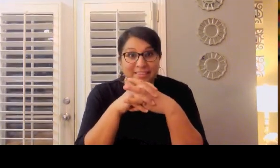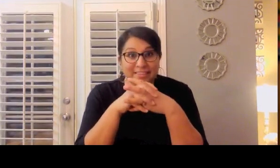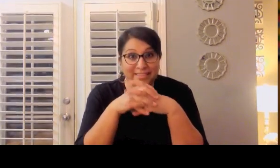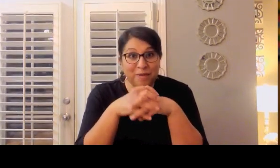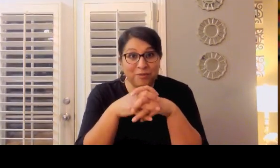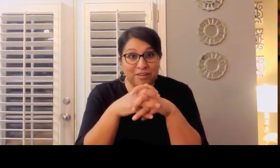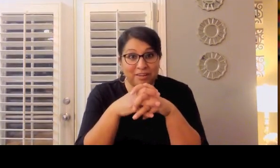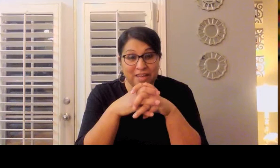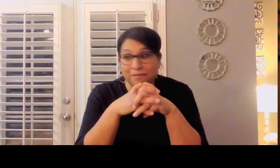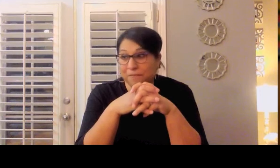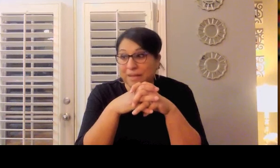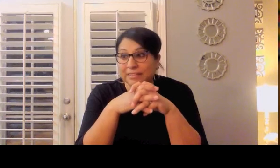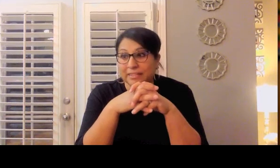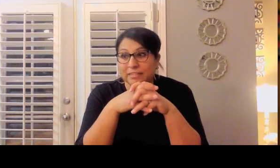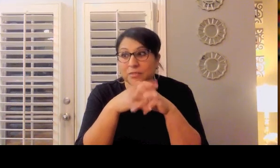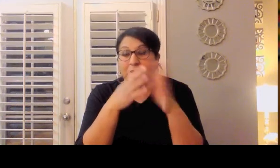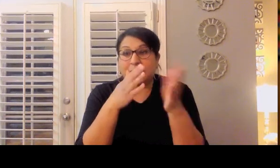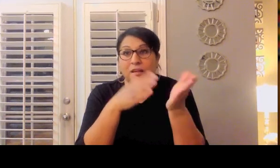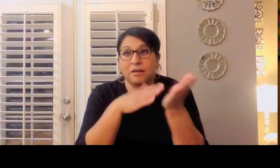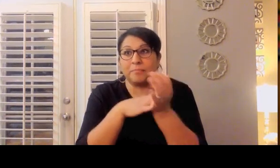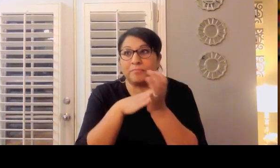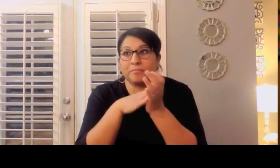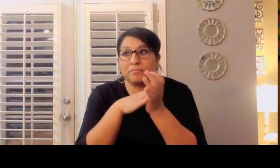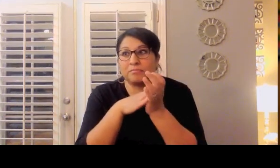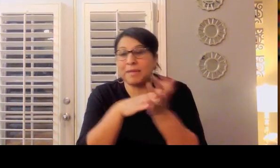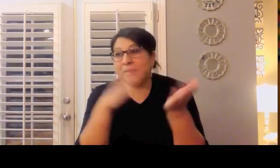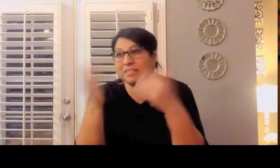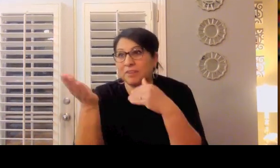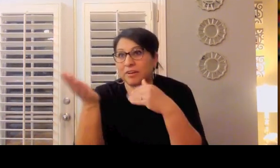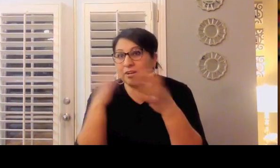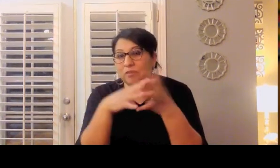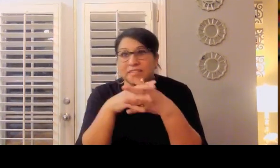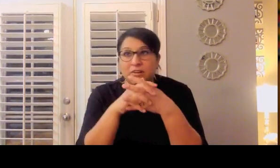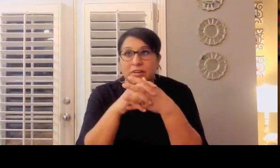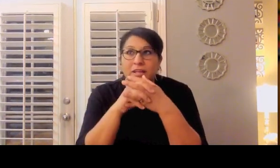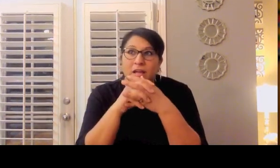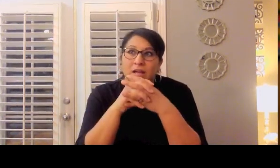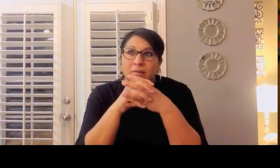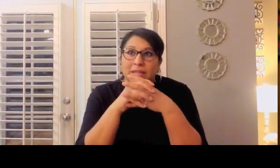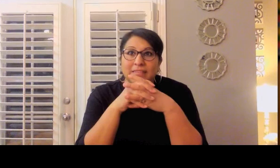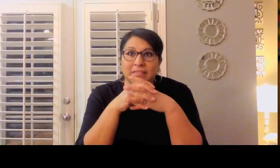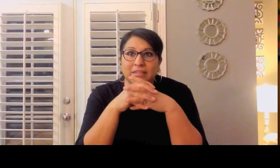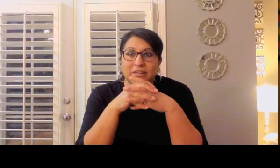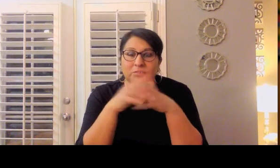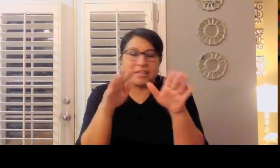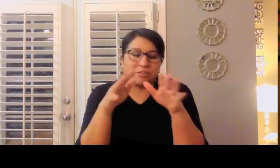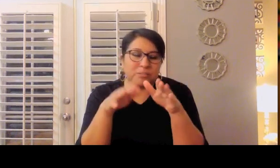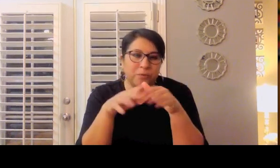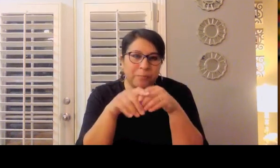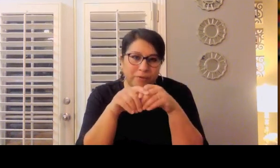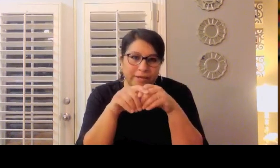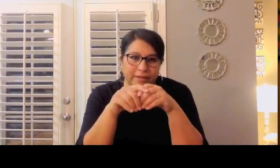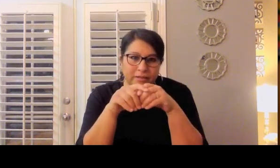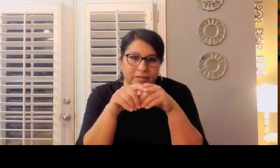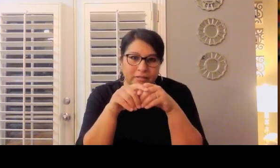think that would have affected it. So when pandemic started, COVID started last year, it was like during